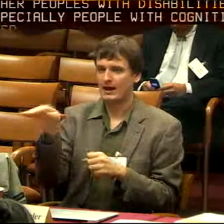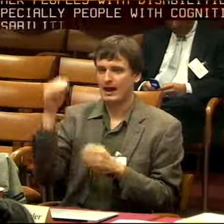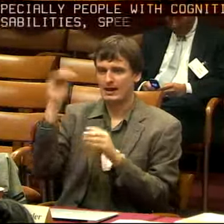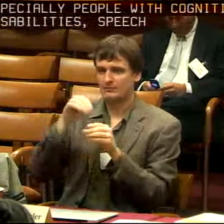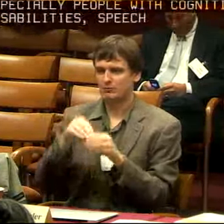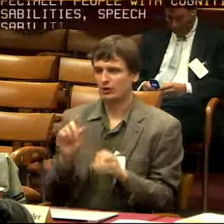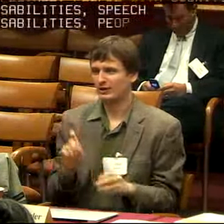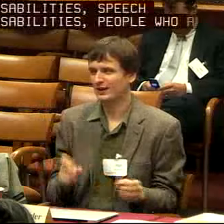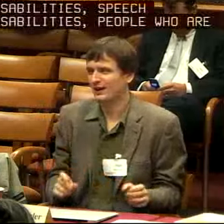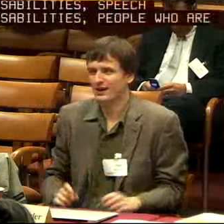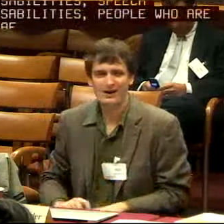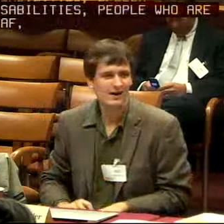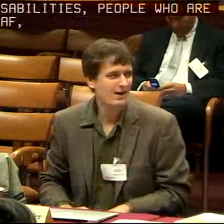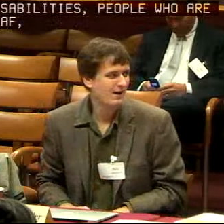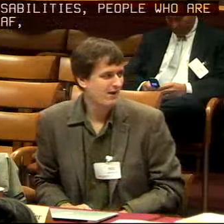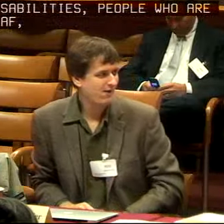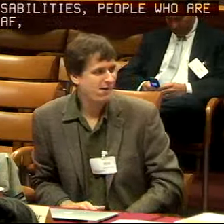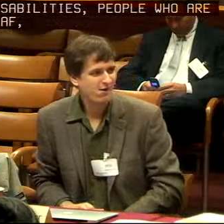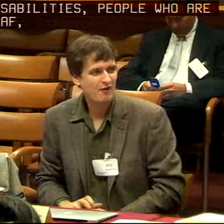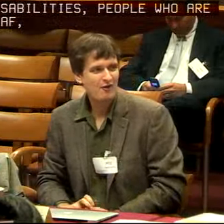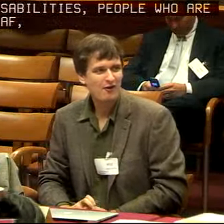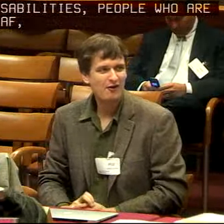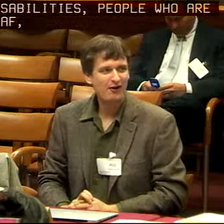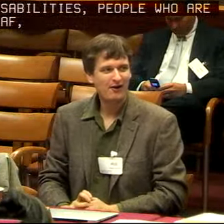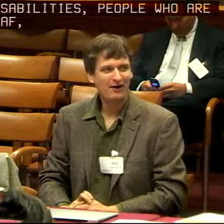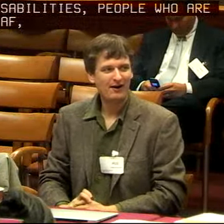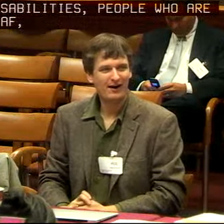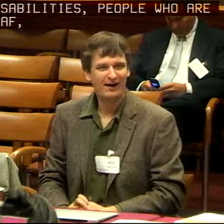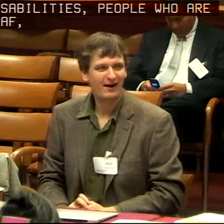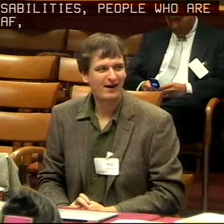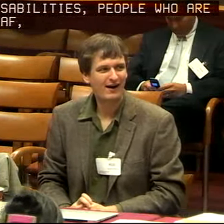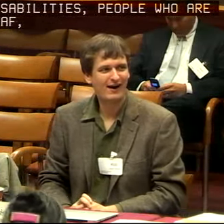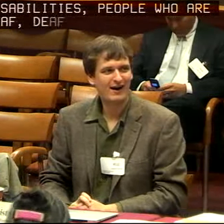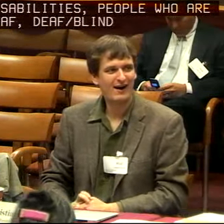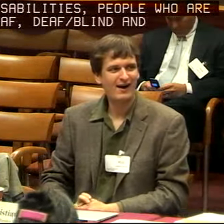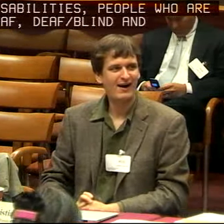So we haven't had their input as much, and that's a concern.